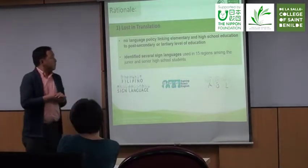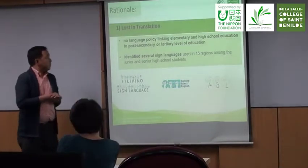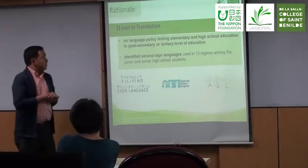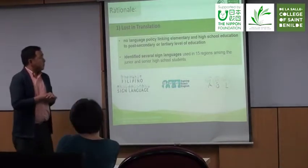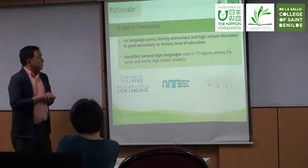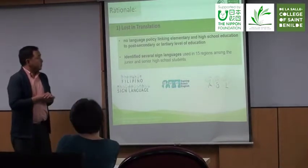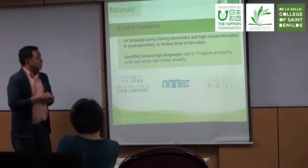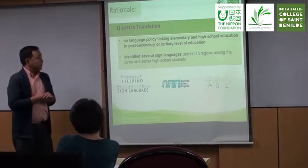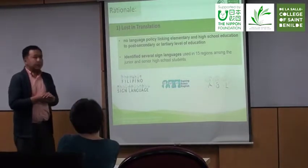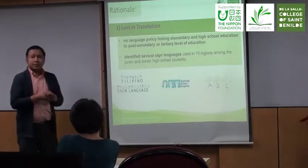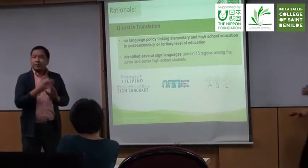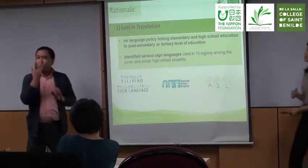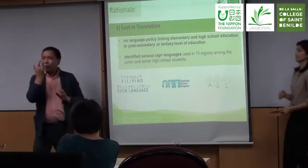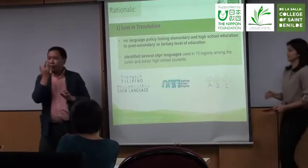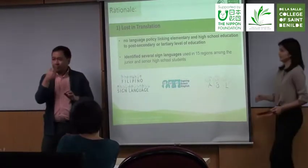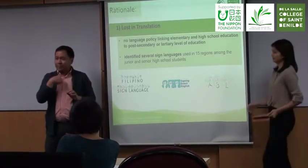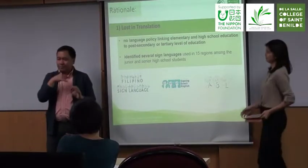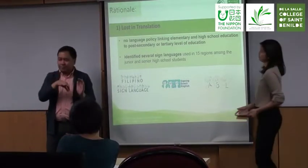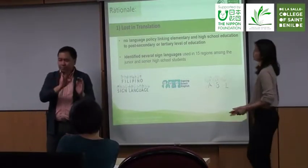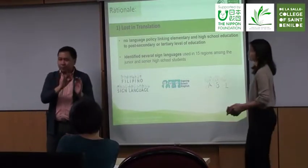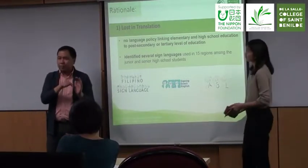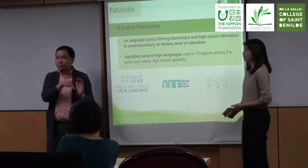So why did I do my research?